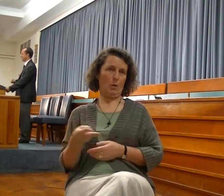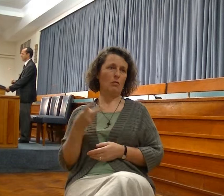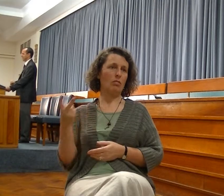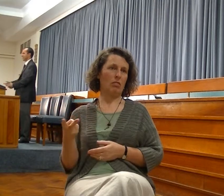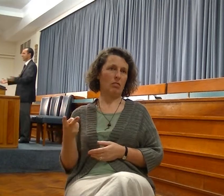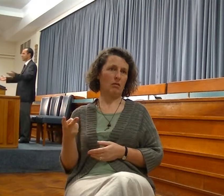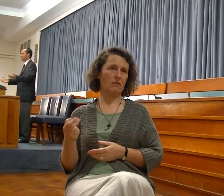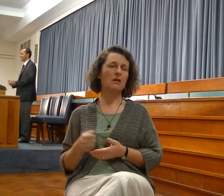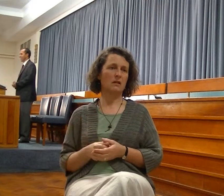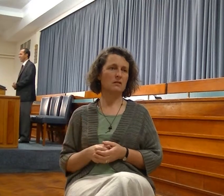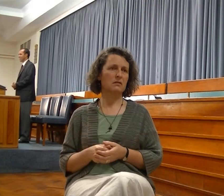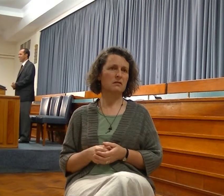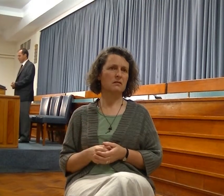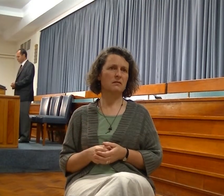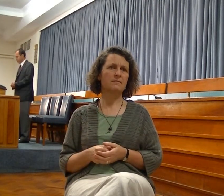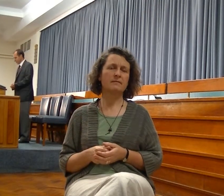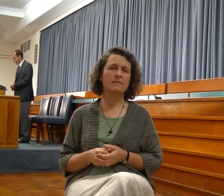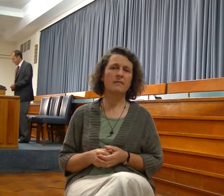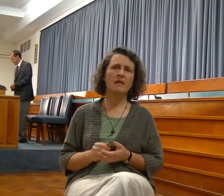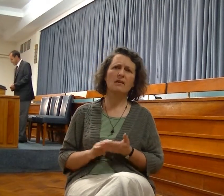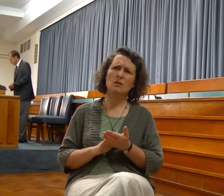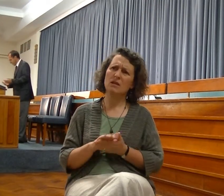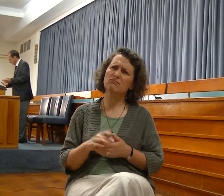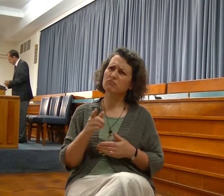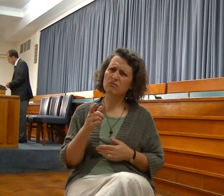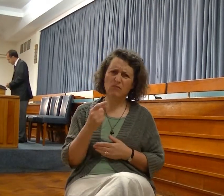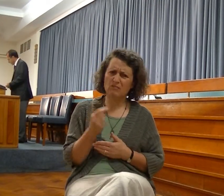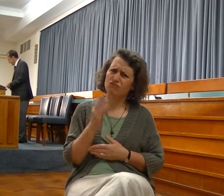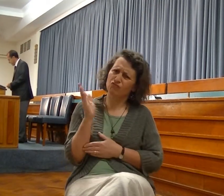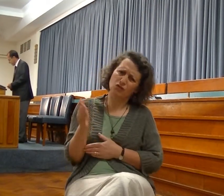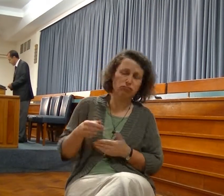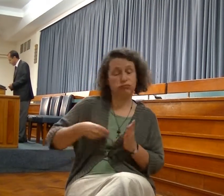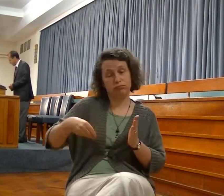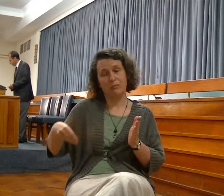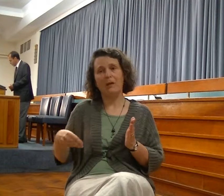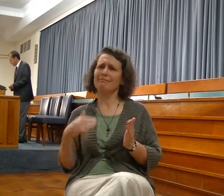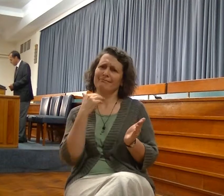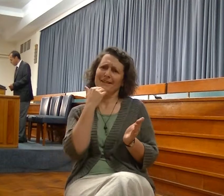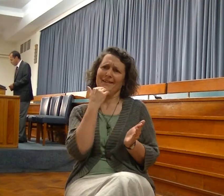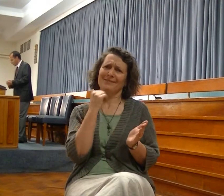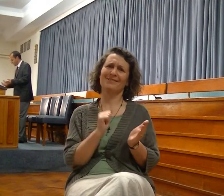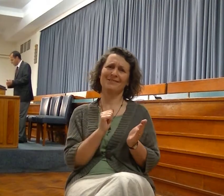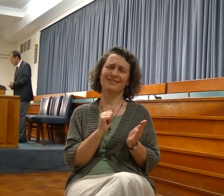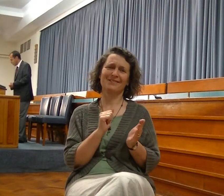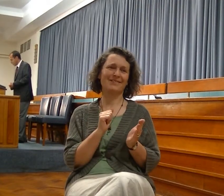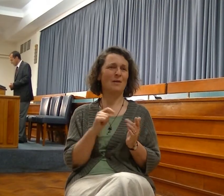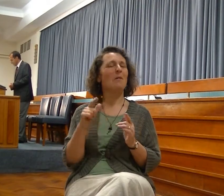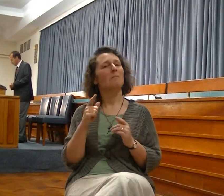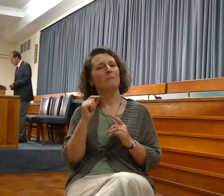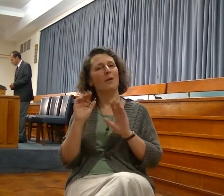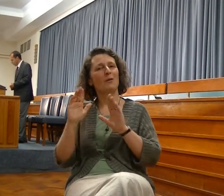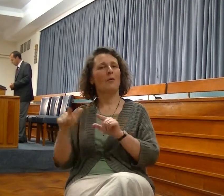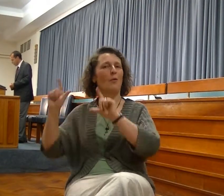God has no life." Oh, there is more. Again, you could have said that tonight, but this is enough for tonight. May the